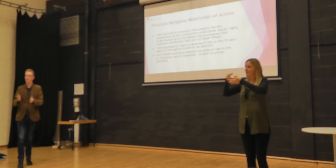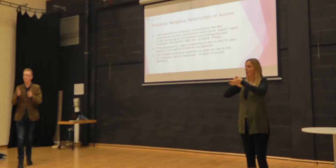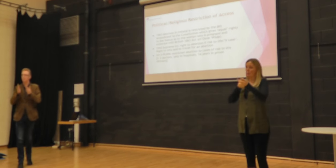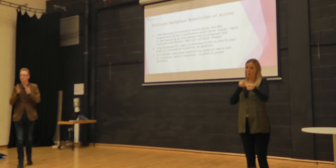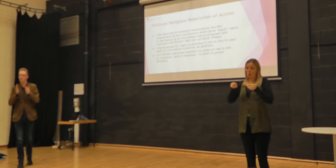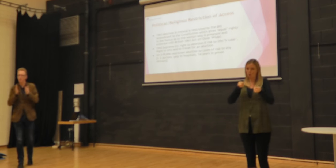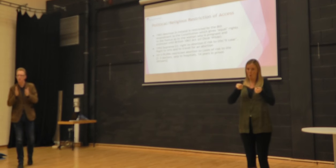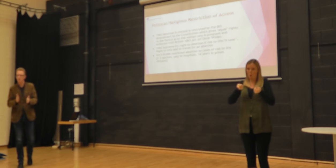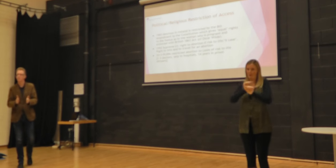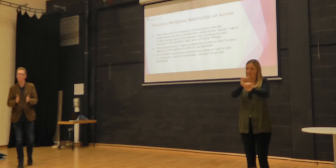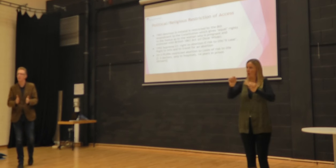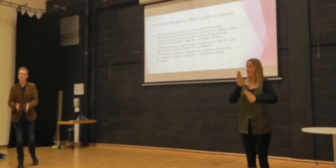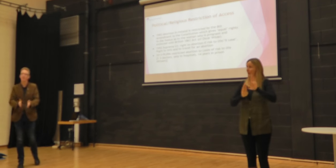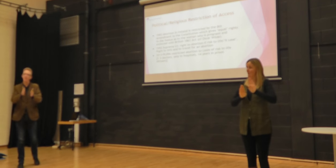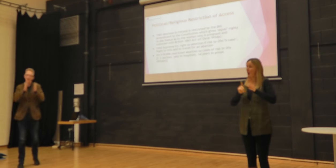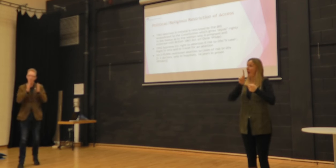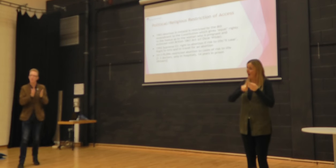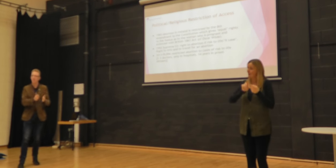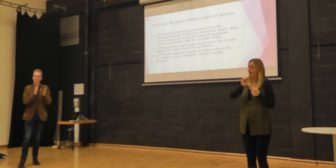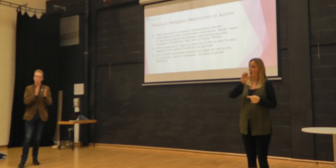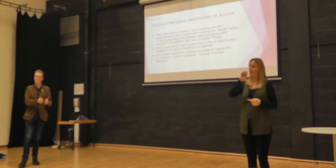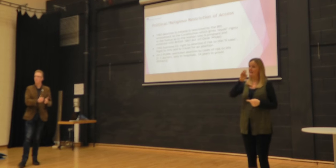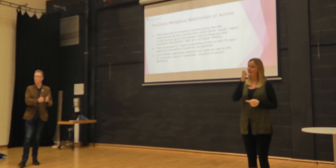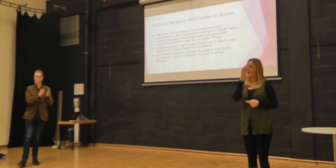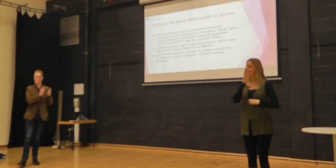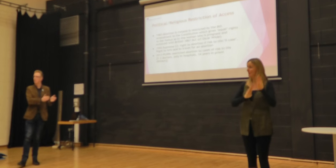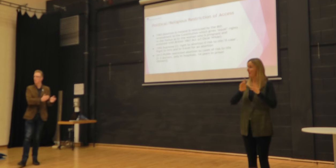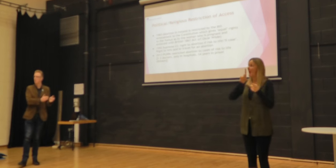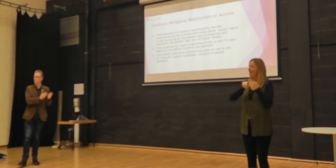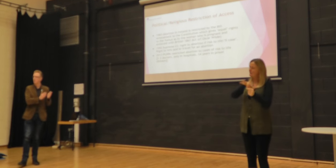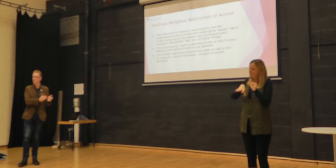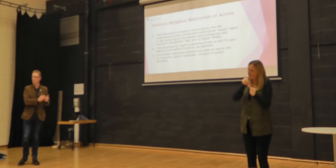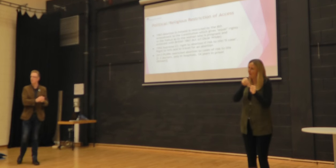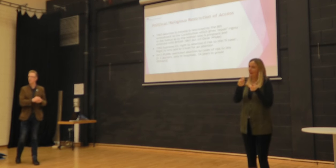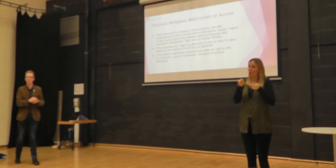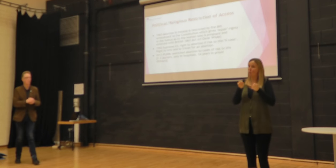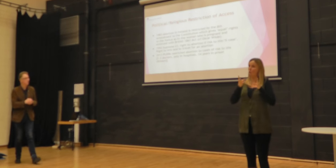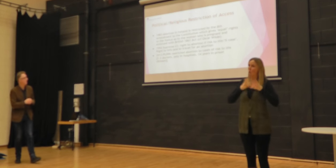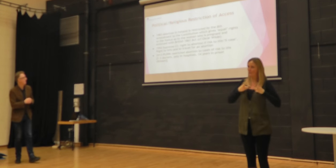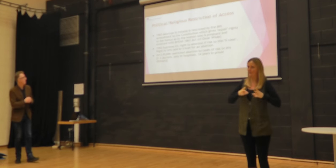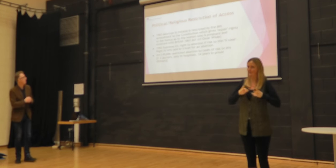people's behaviour, particularly their sexual behaviour, and particularly women when it comes